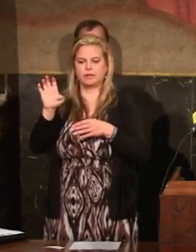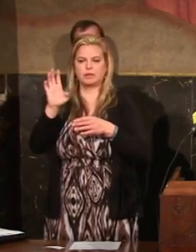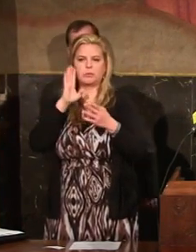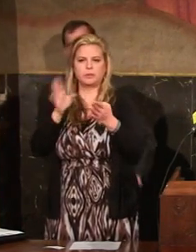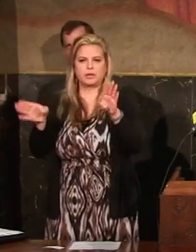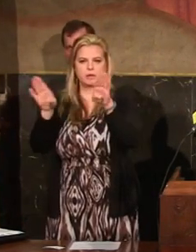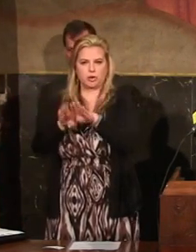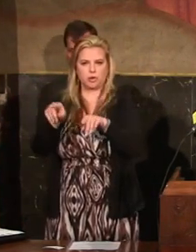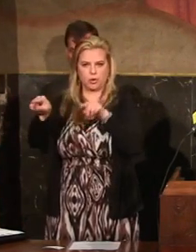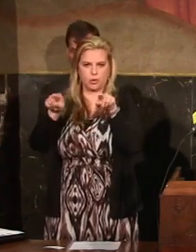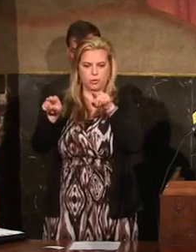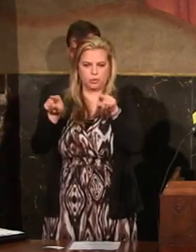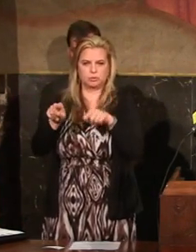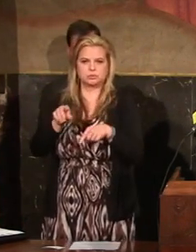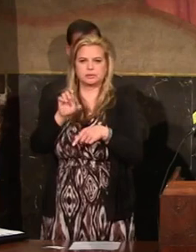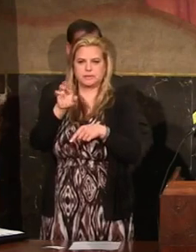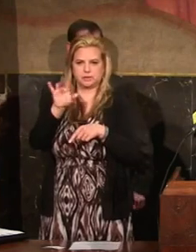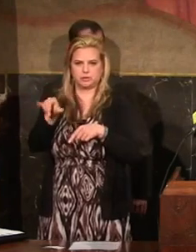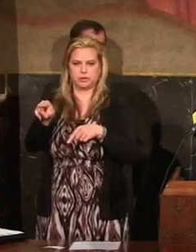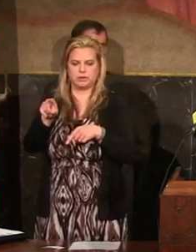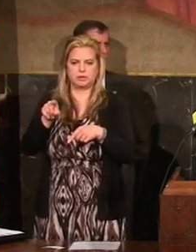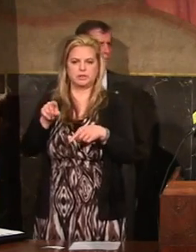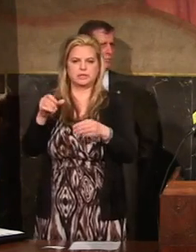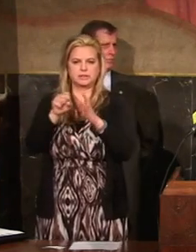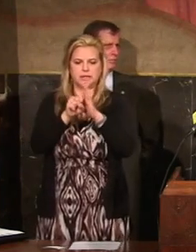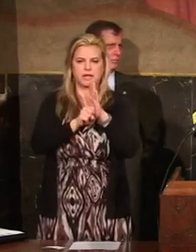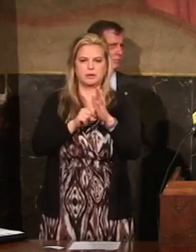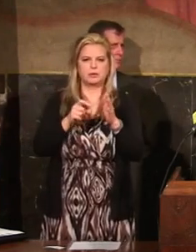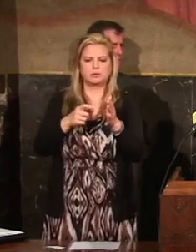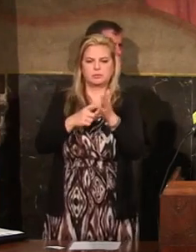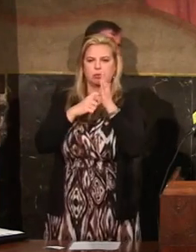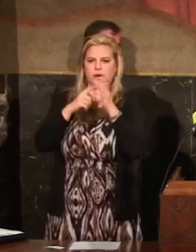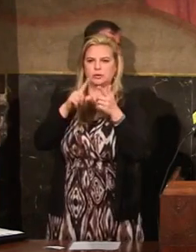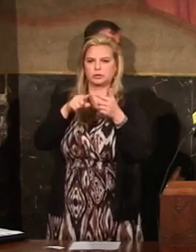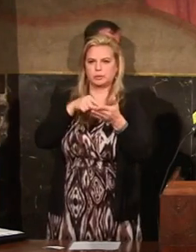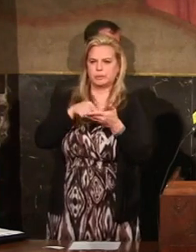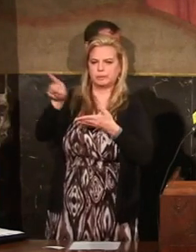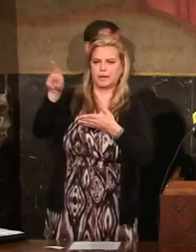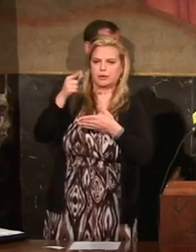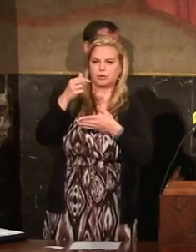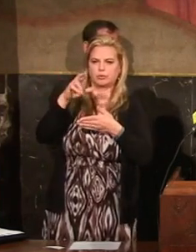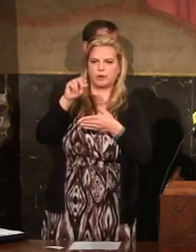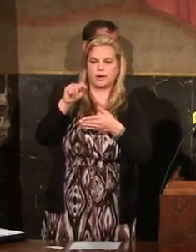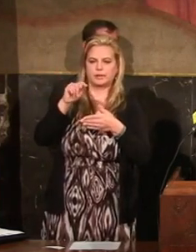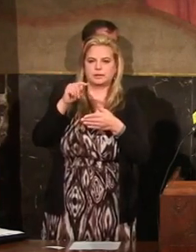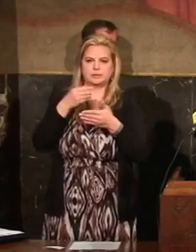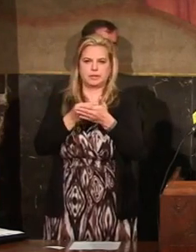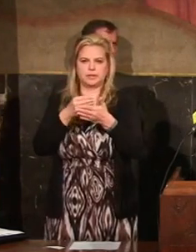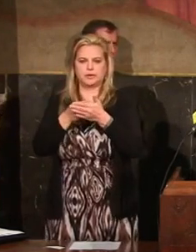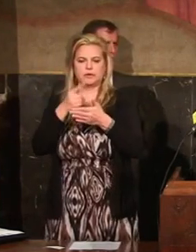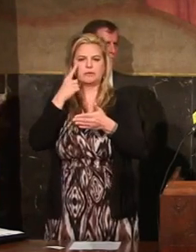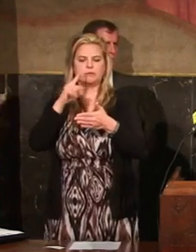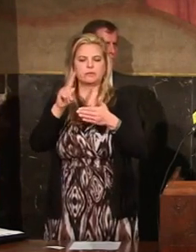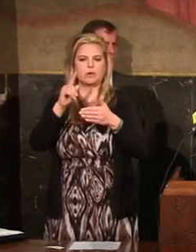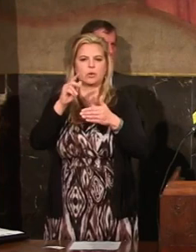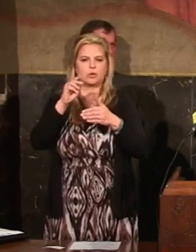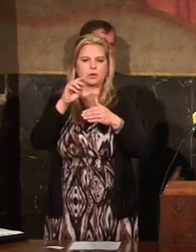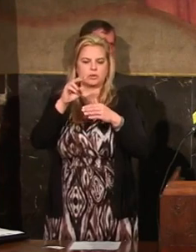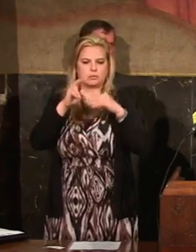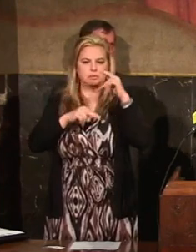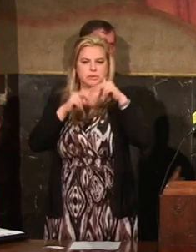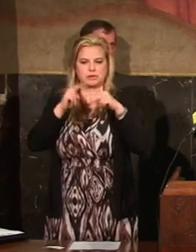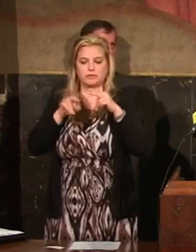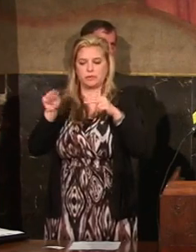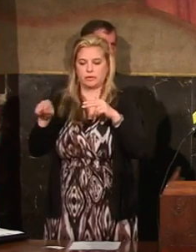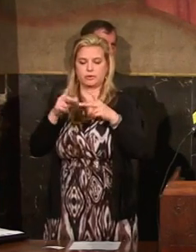be obligated to repay grant monies received from the federal VA for the construction of these